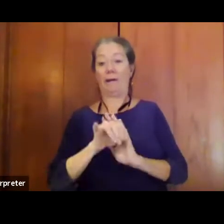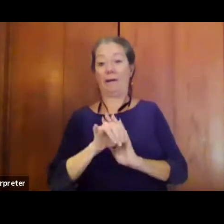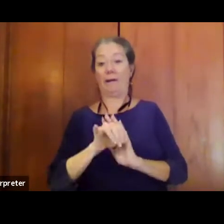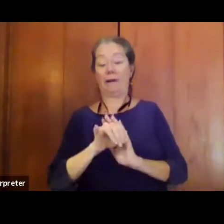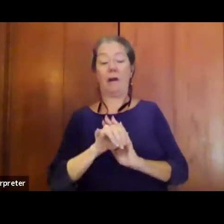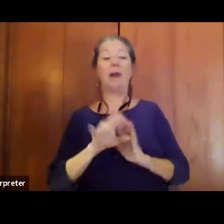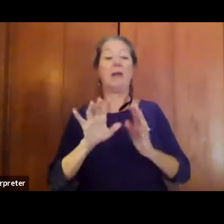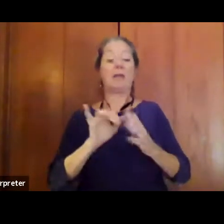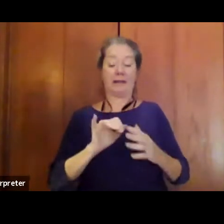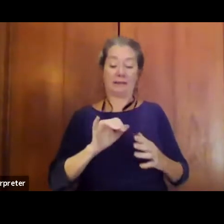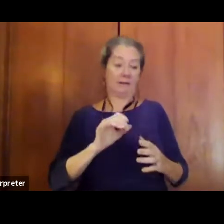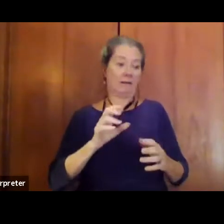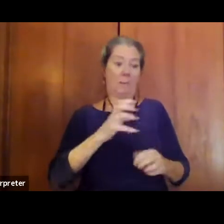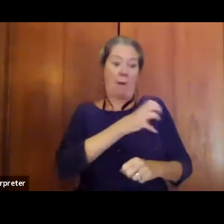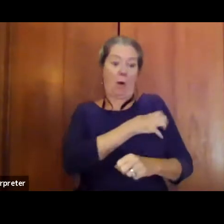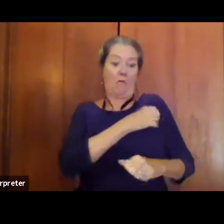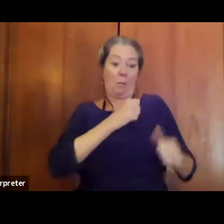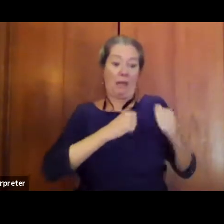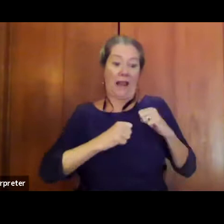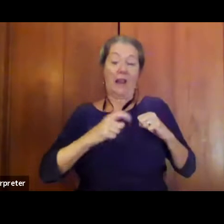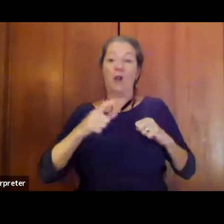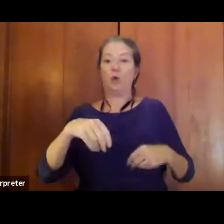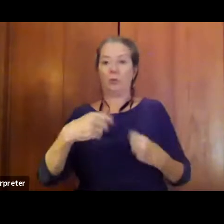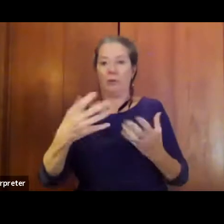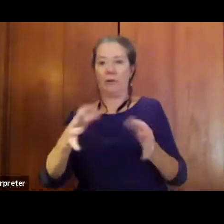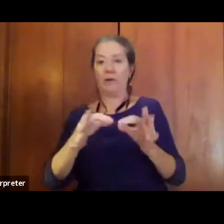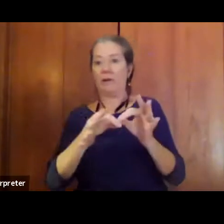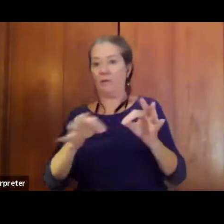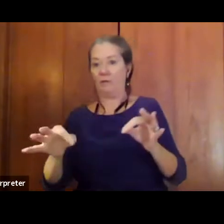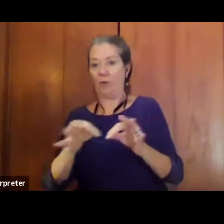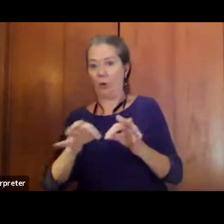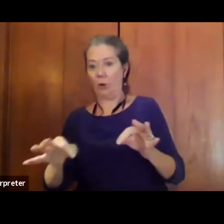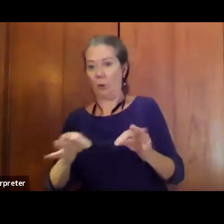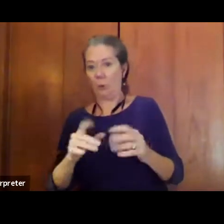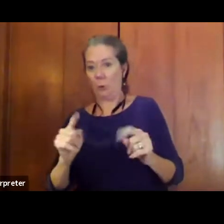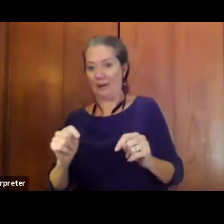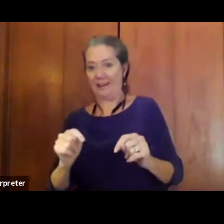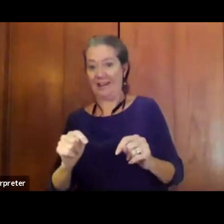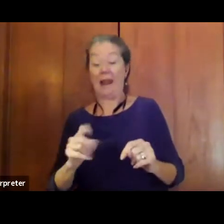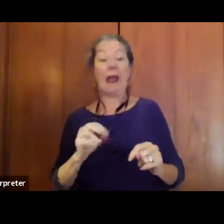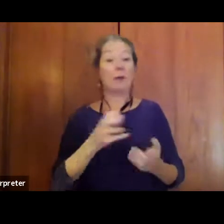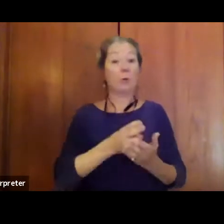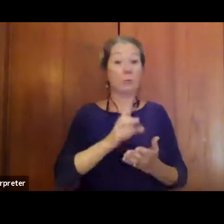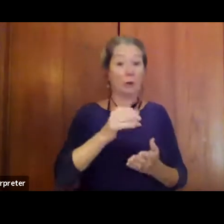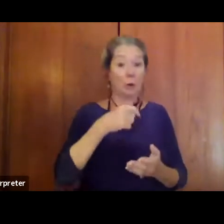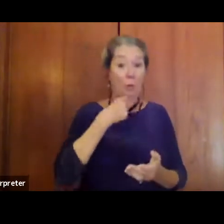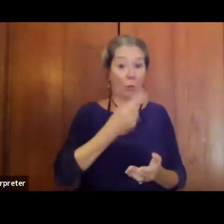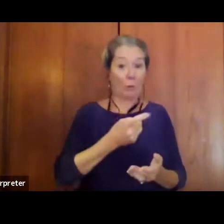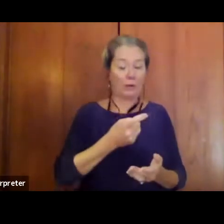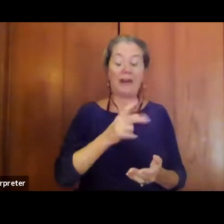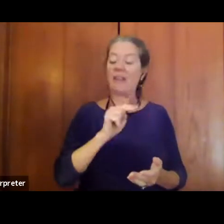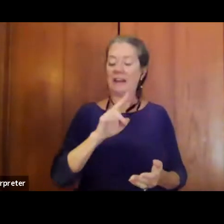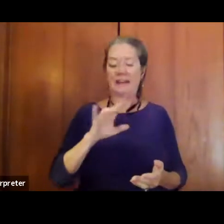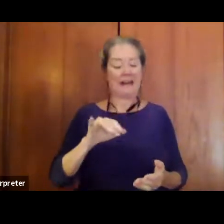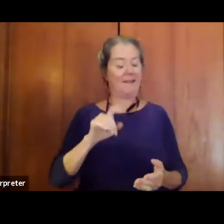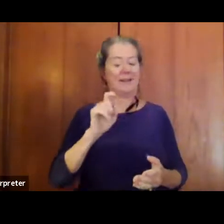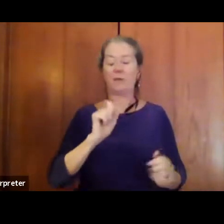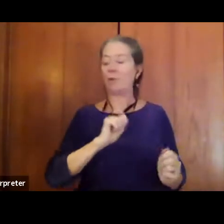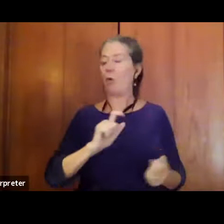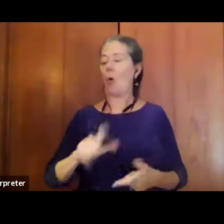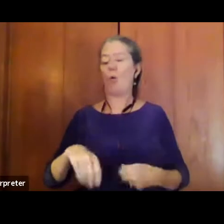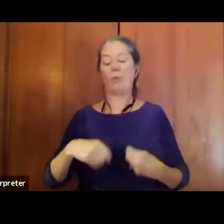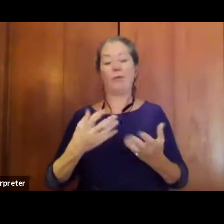on, and you may contribute a verse. And truth be told, the Navy needs us all to contribute a verse or